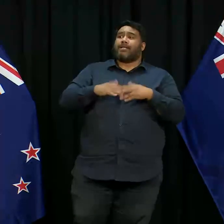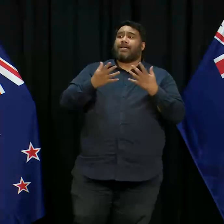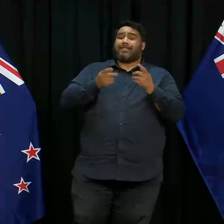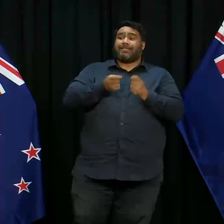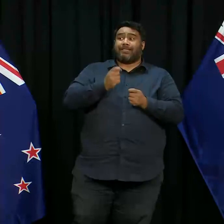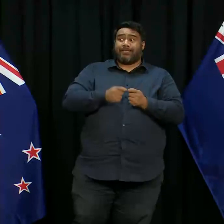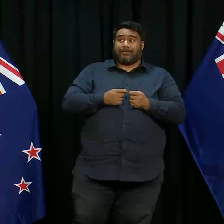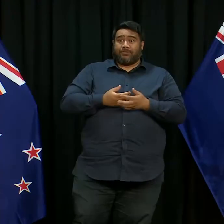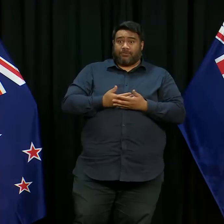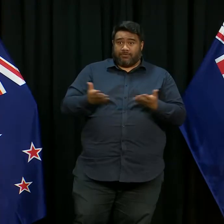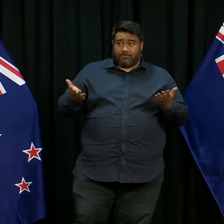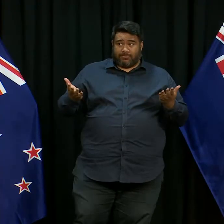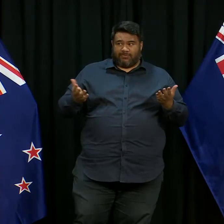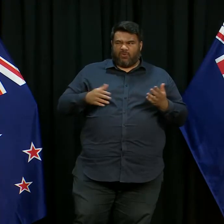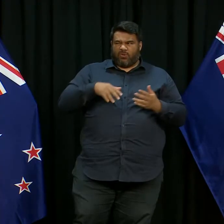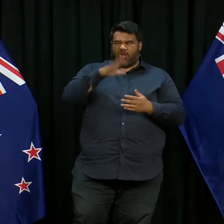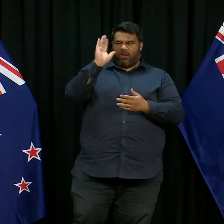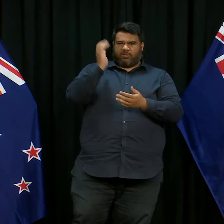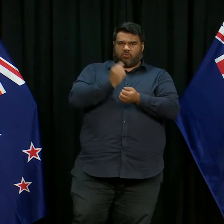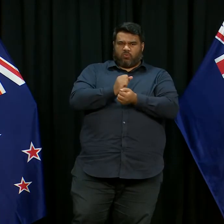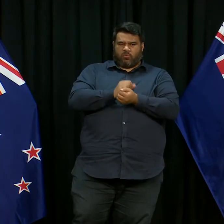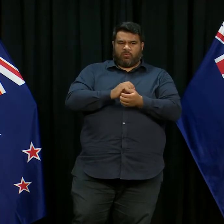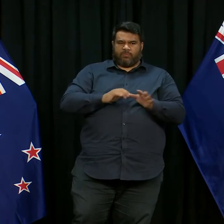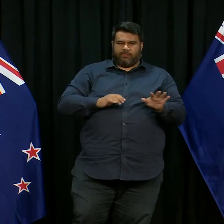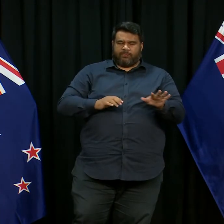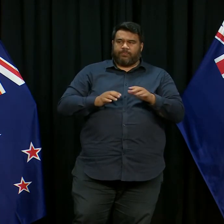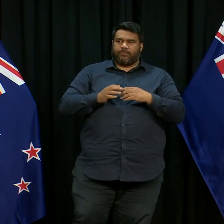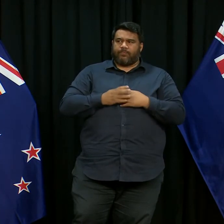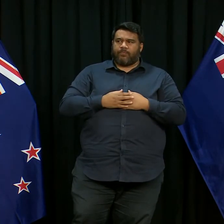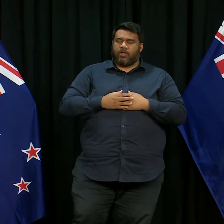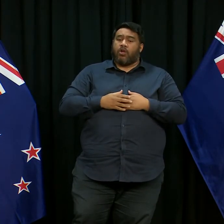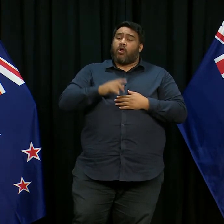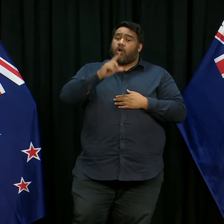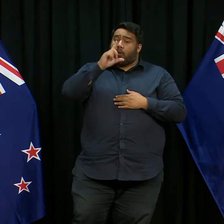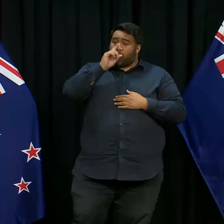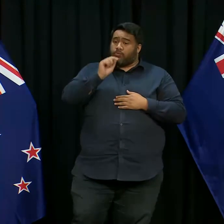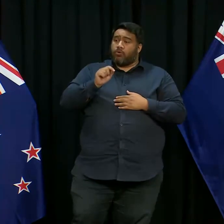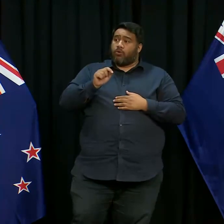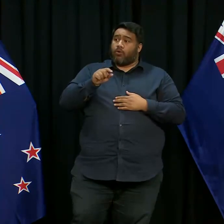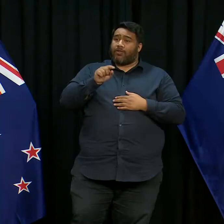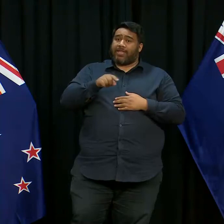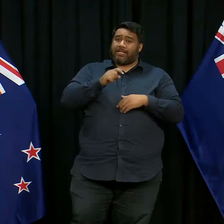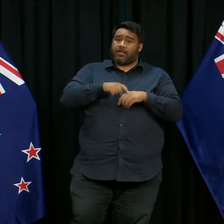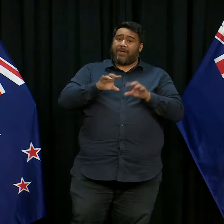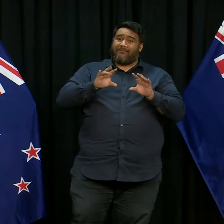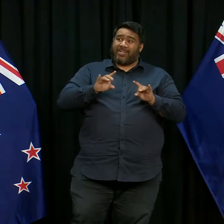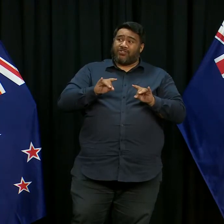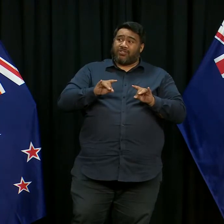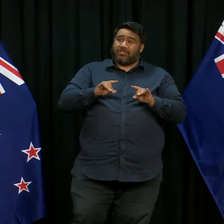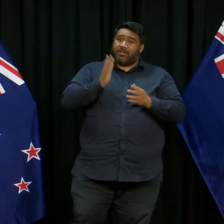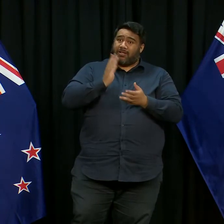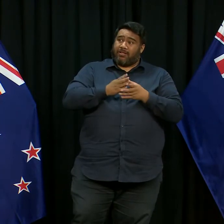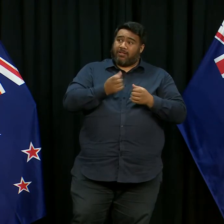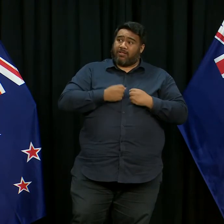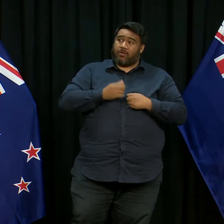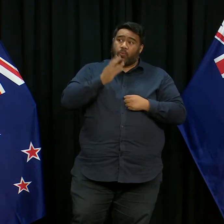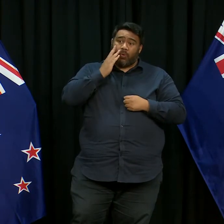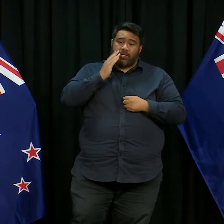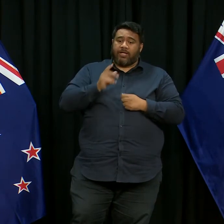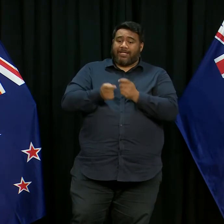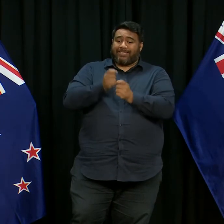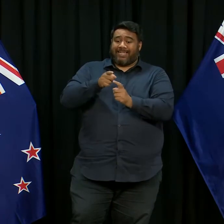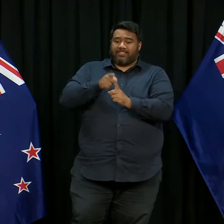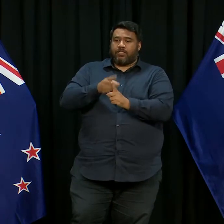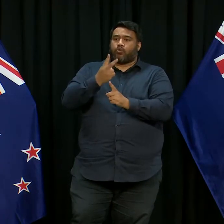community. So the infectious period or potential infectious period is categorised as the 48 hours before the test was taken,